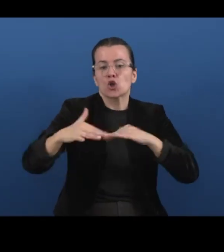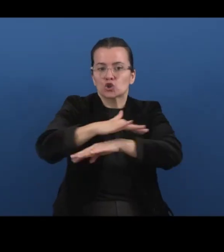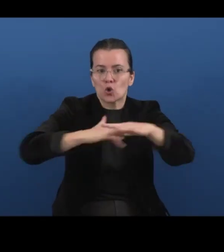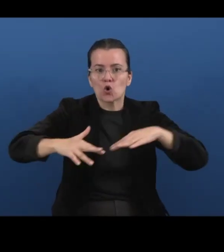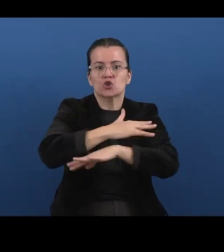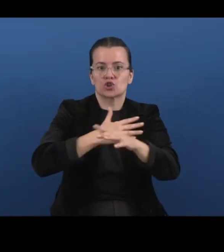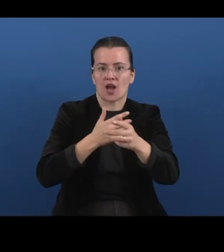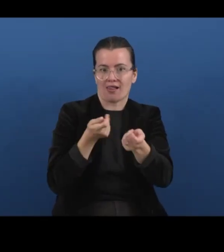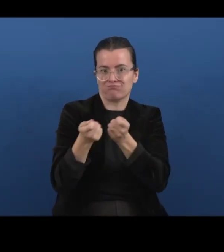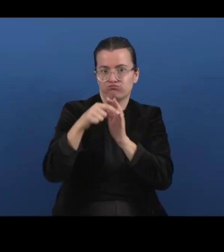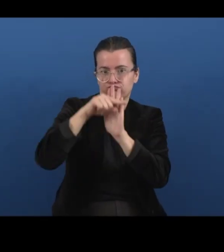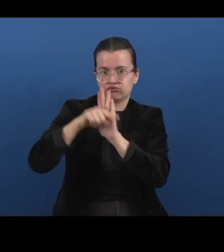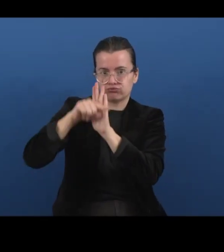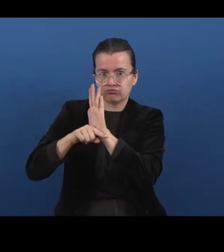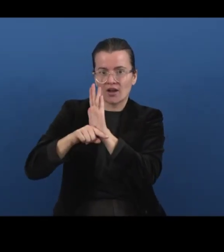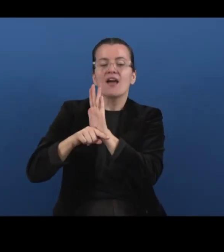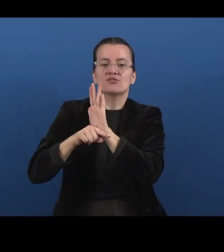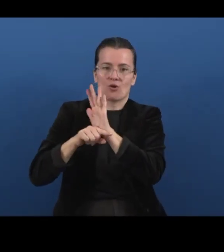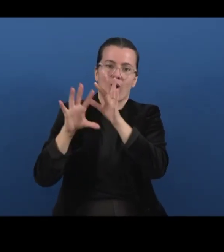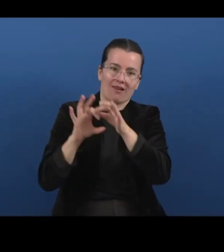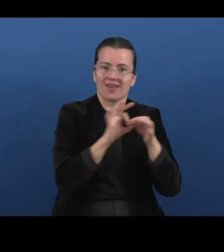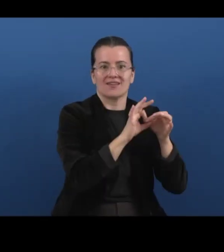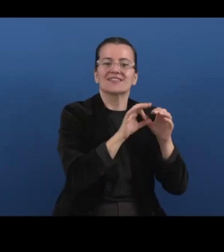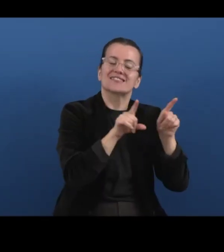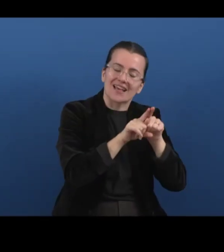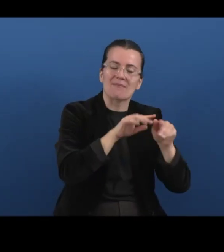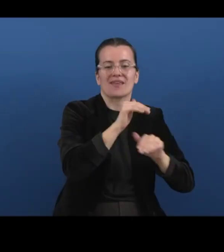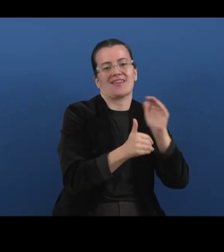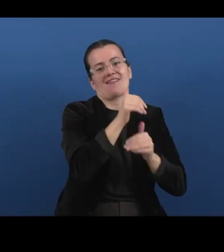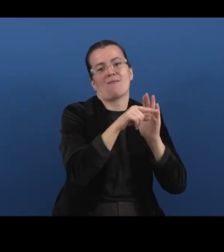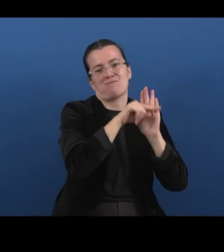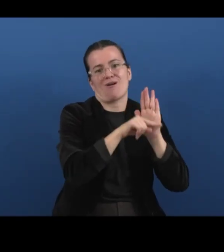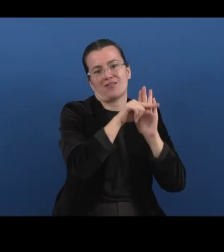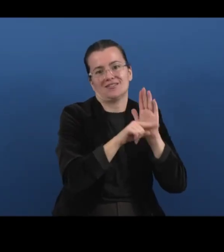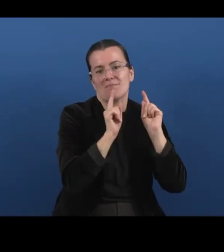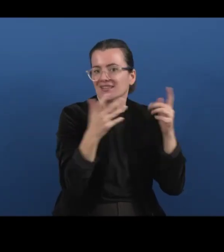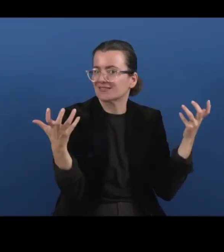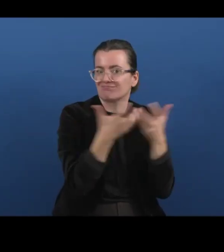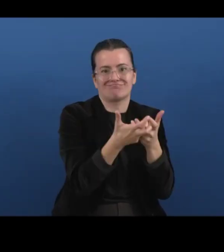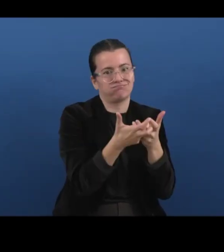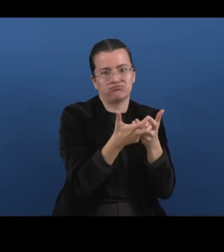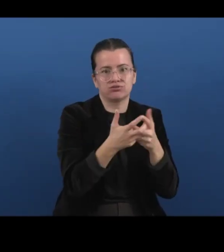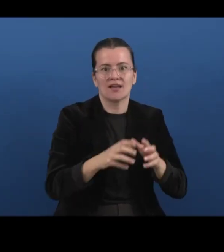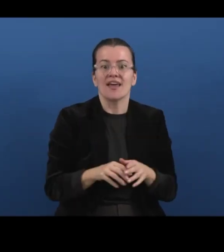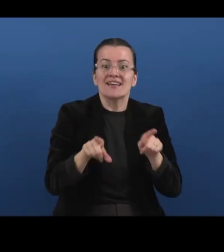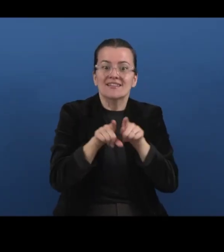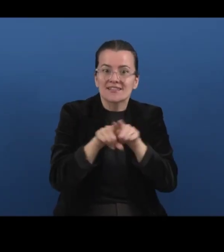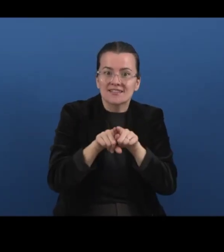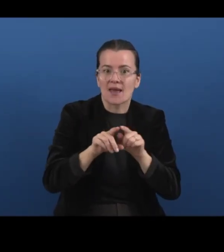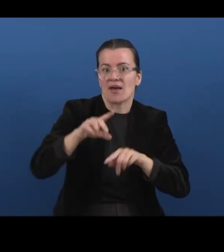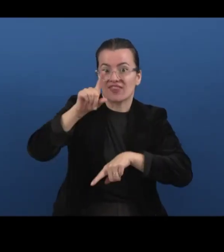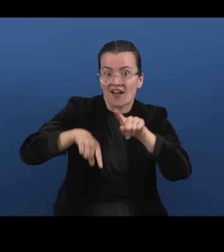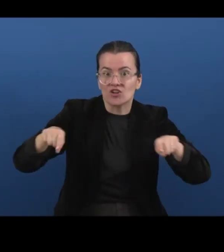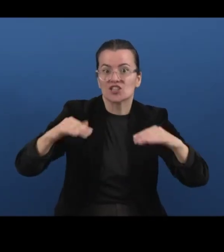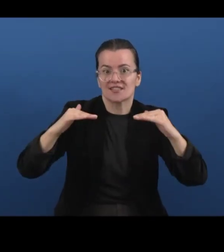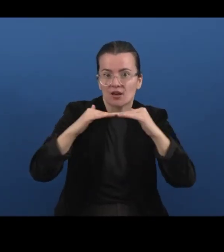inclusion, and human resources performance goals, and ensure delivery mechanisms that build trust and meet the